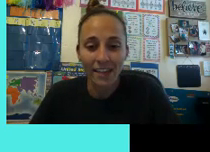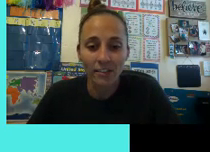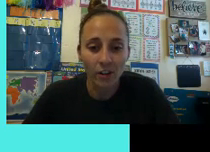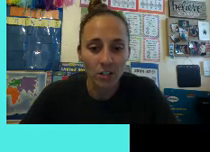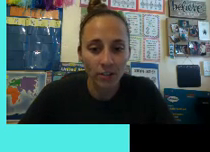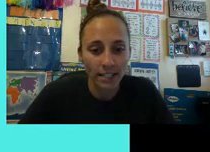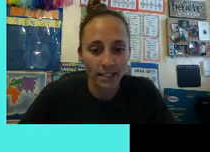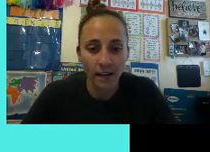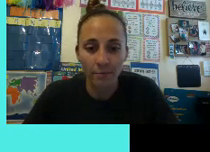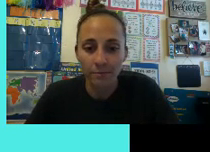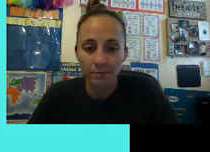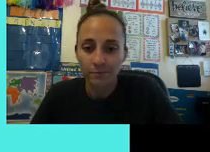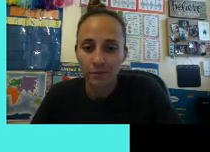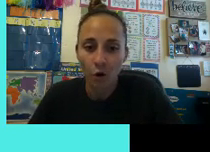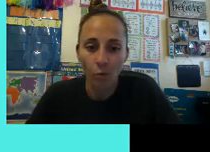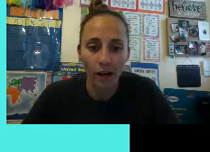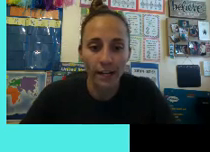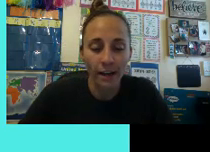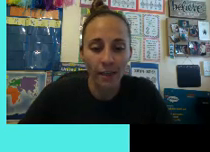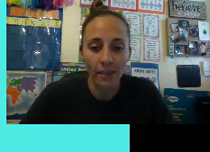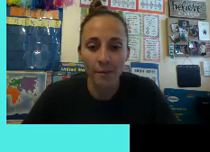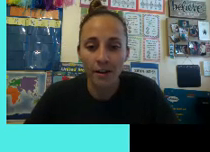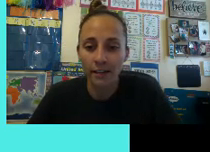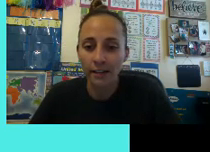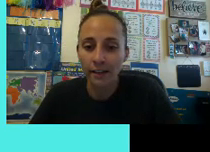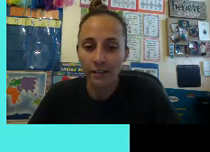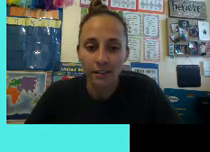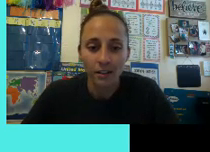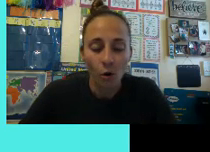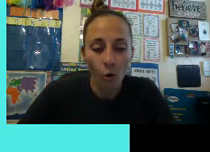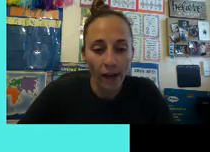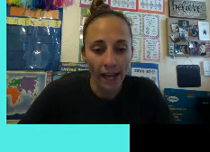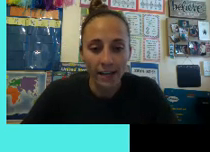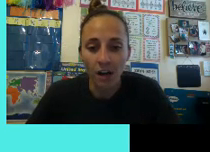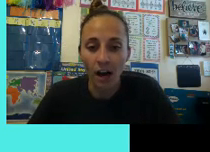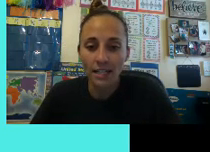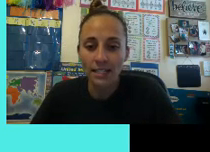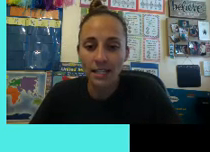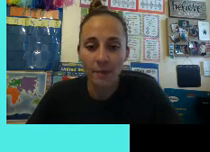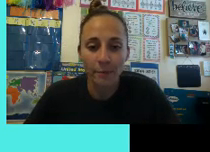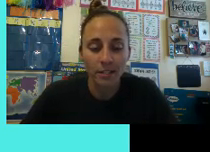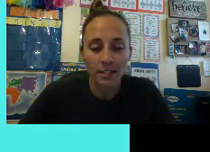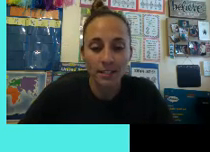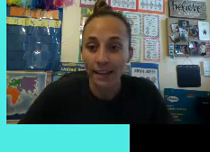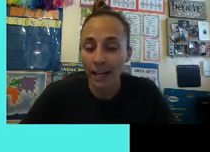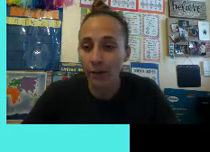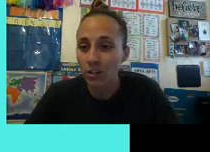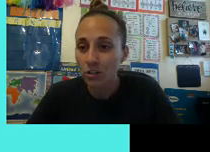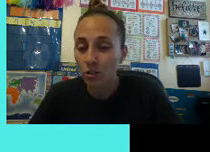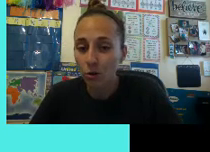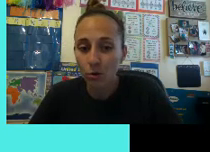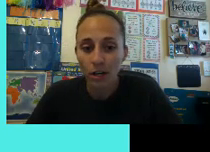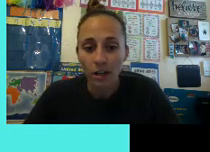he hit the first Grand Slam home run in the American League. Hoy taught his team members sign